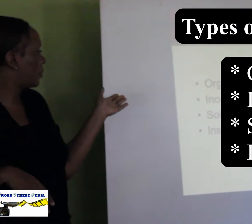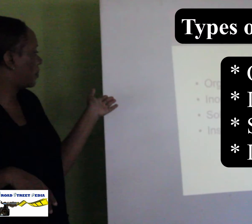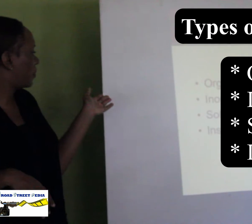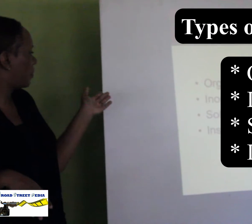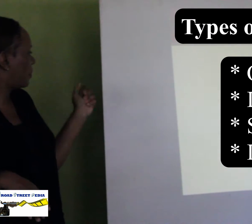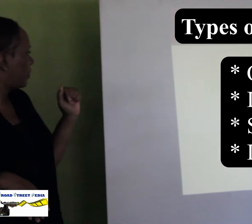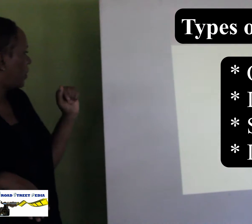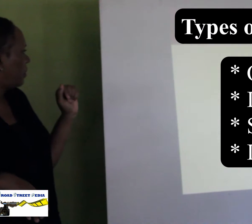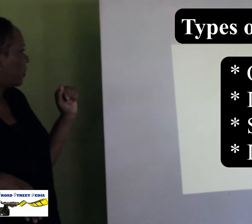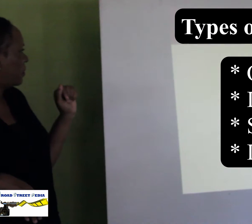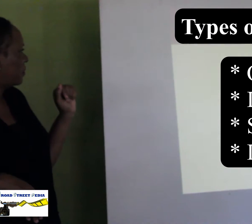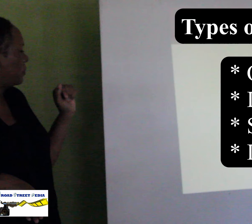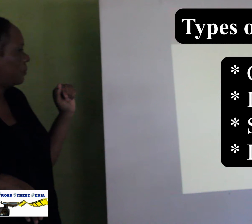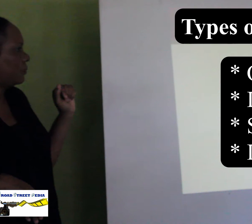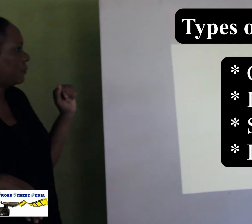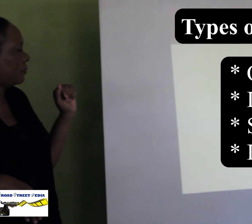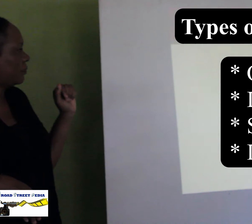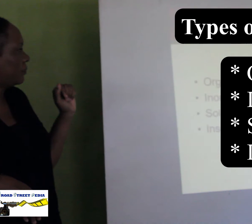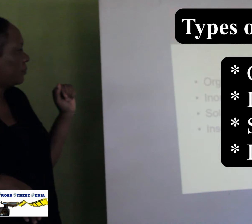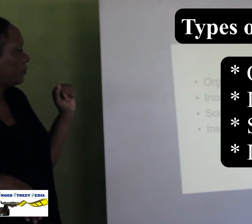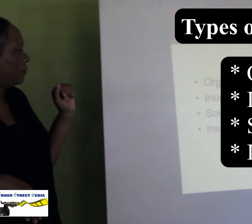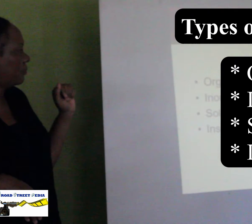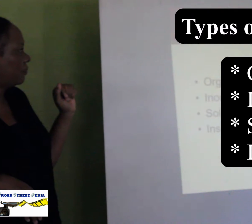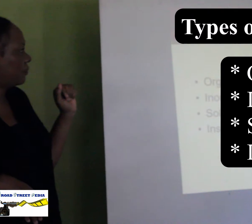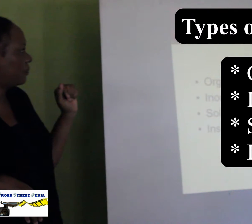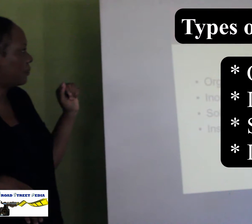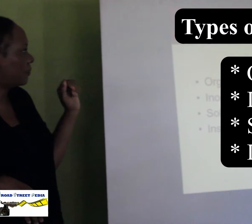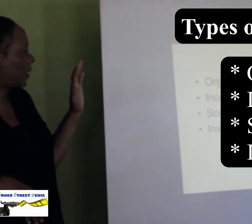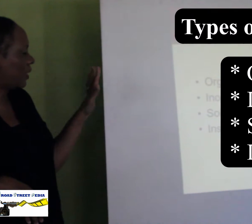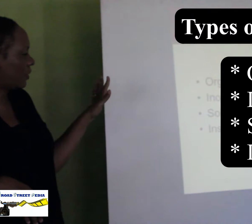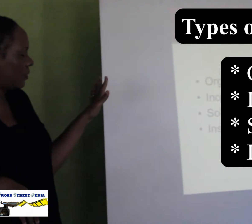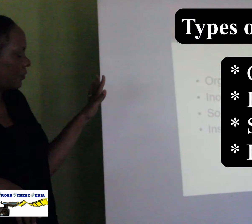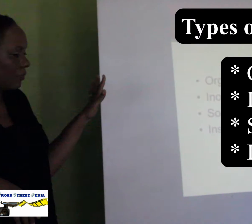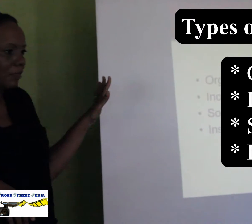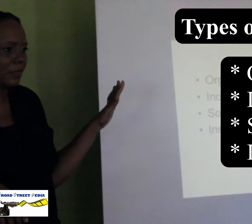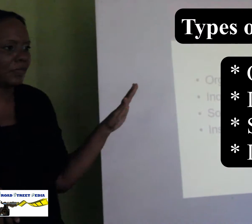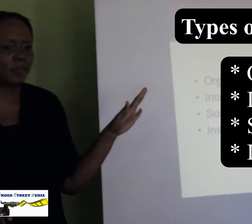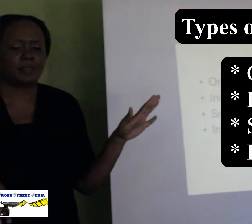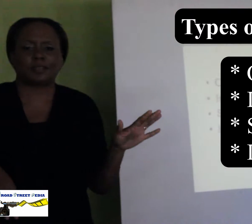Nitrogen, different types of fertilizers. Come on, let me go with this slide.